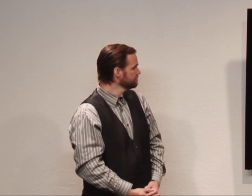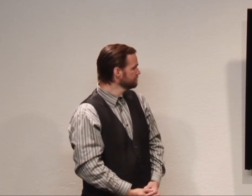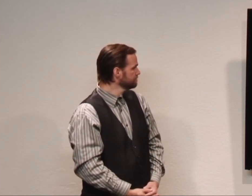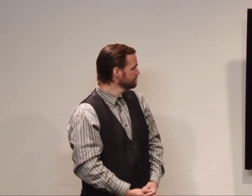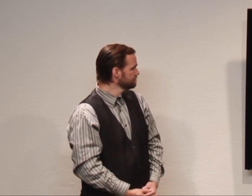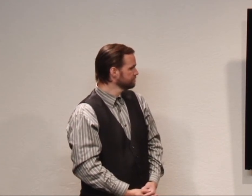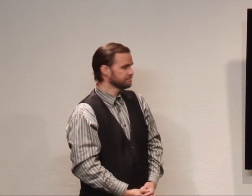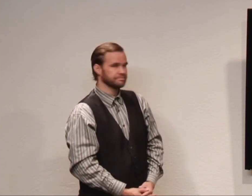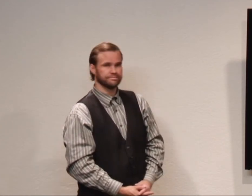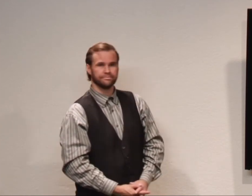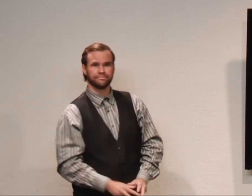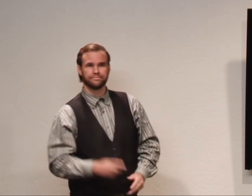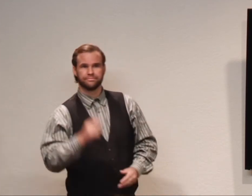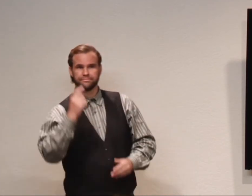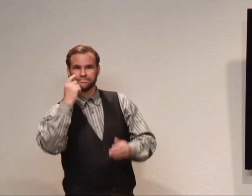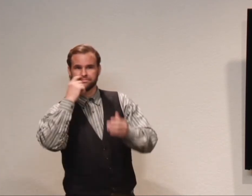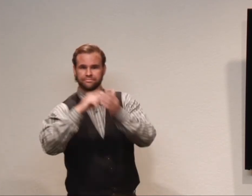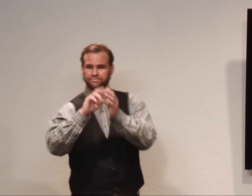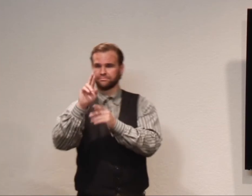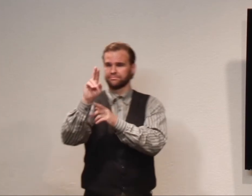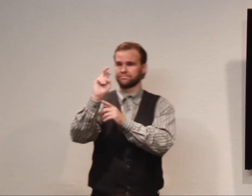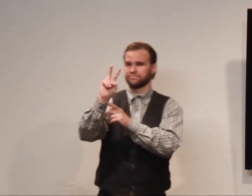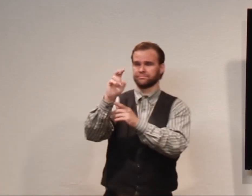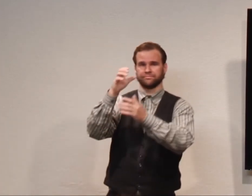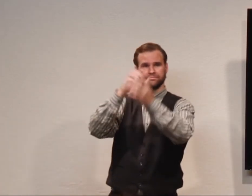And another angel,